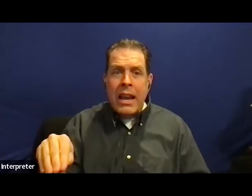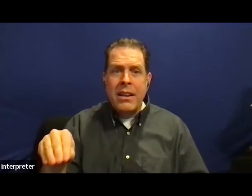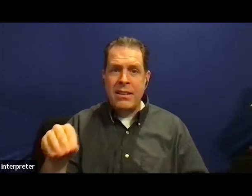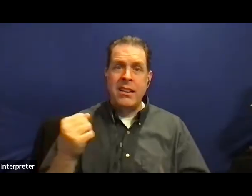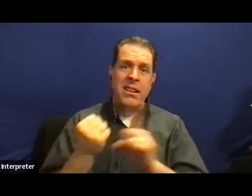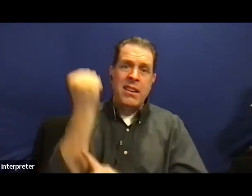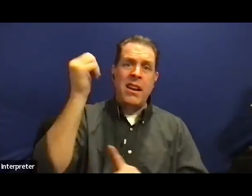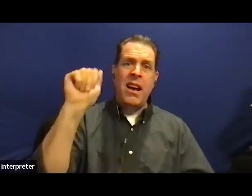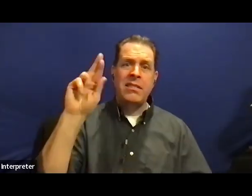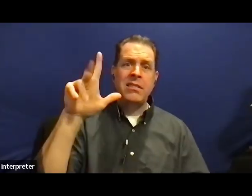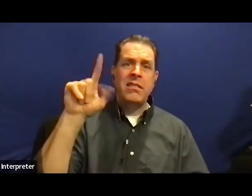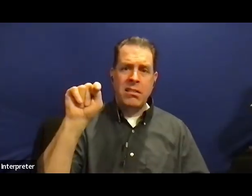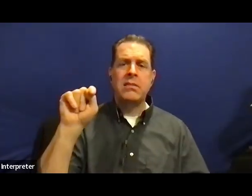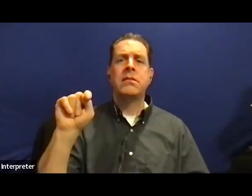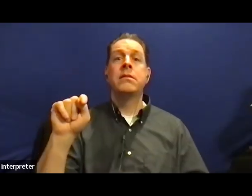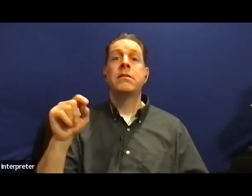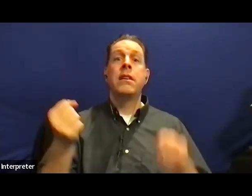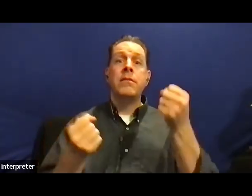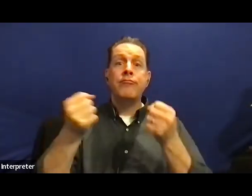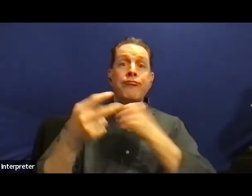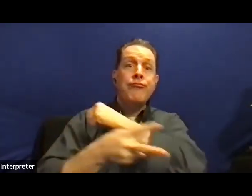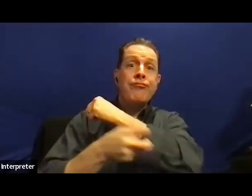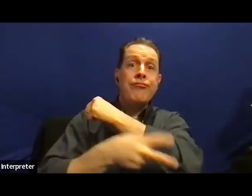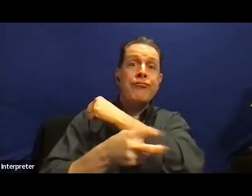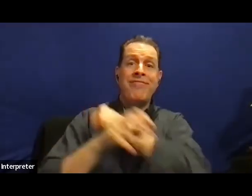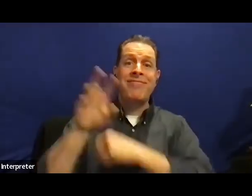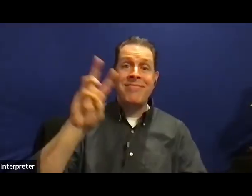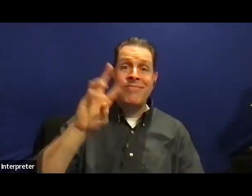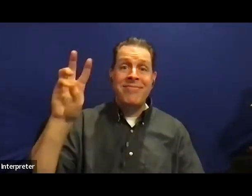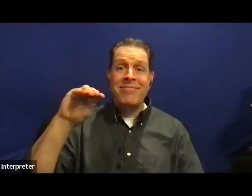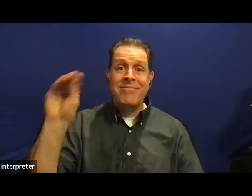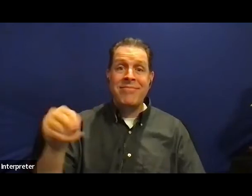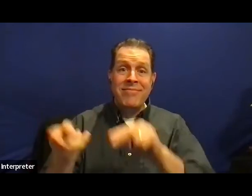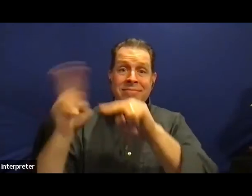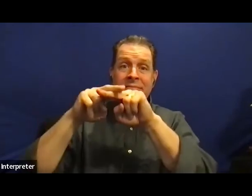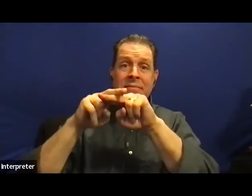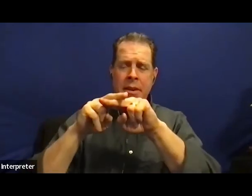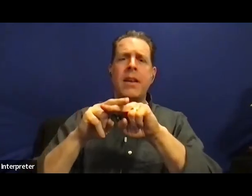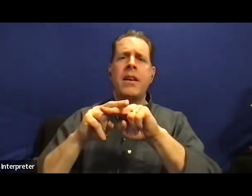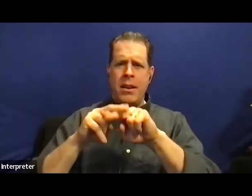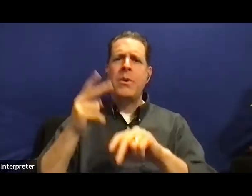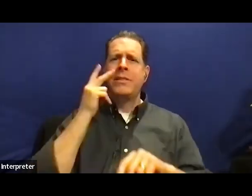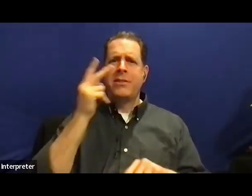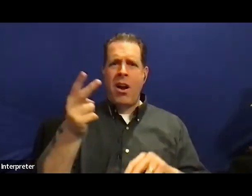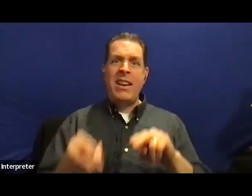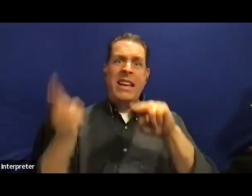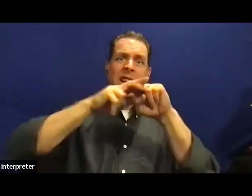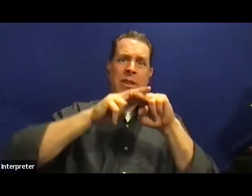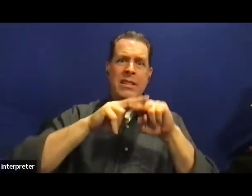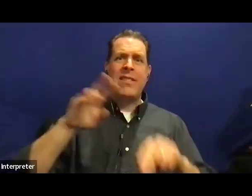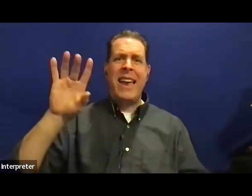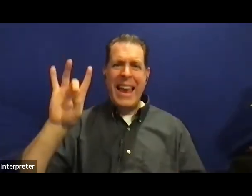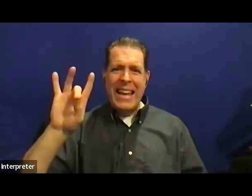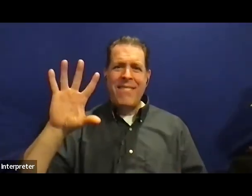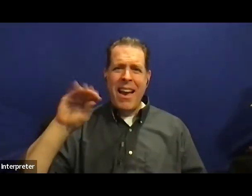assaults. Motor vehicle thefts were up 66%. And we saw an increase of more than